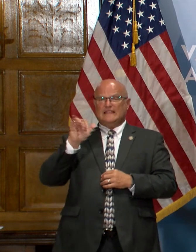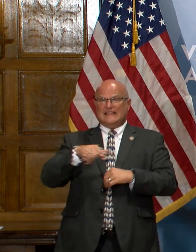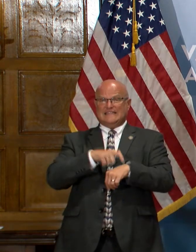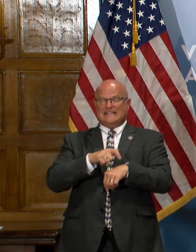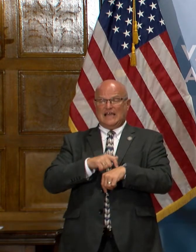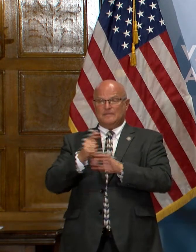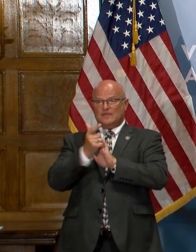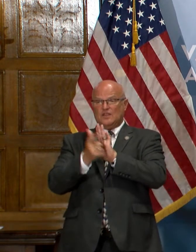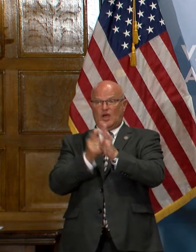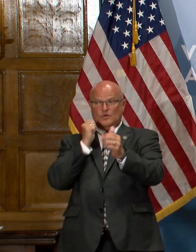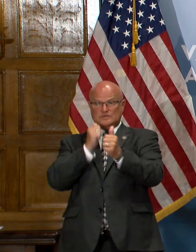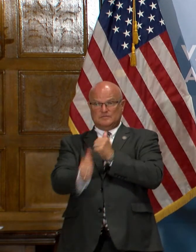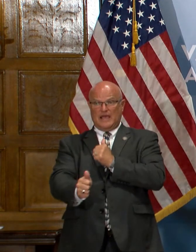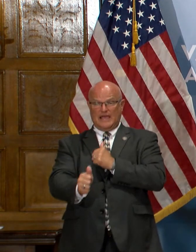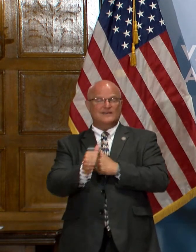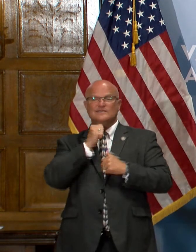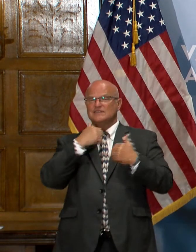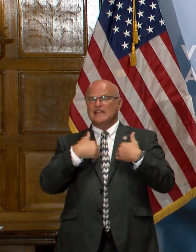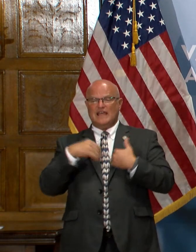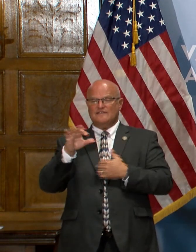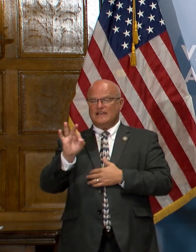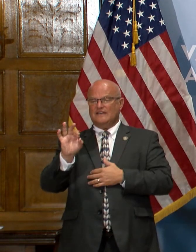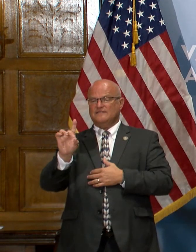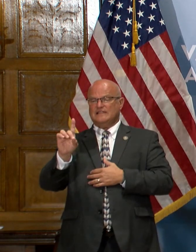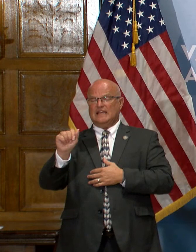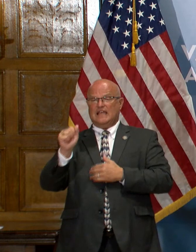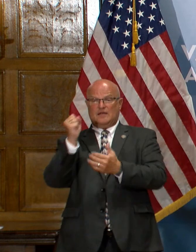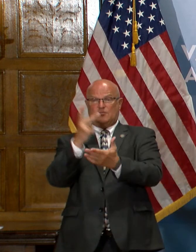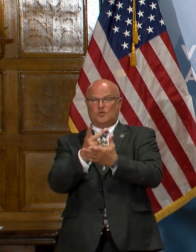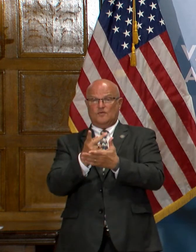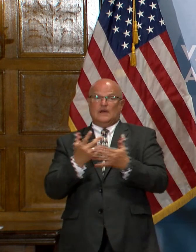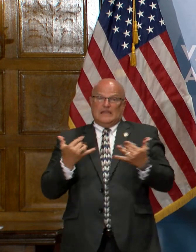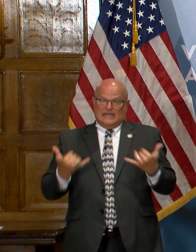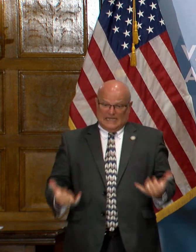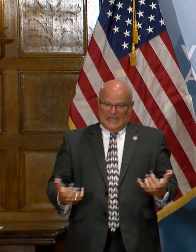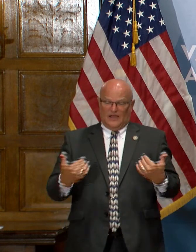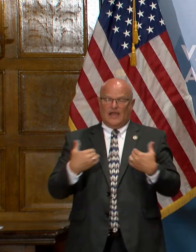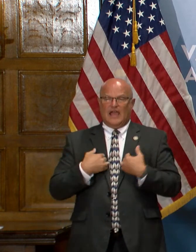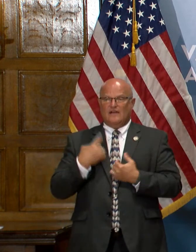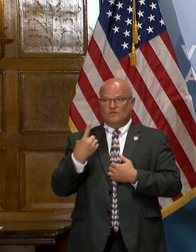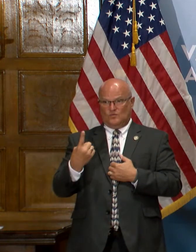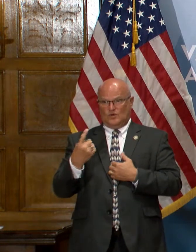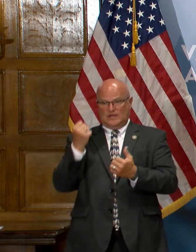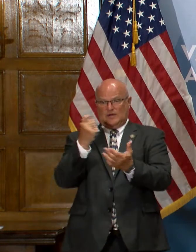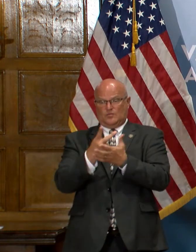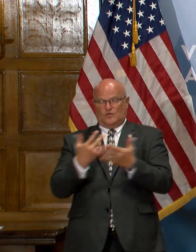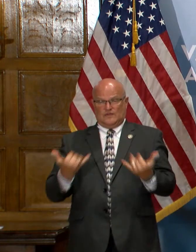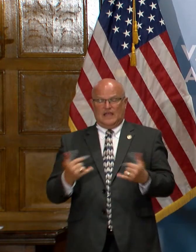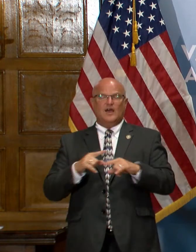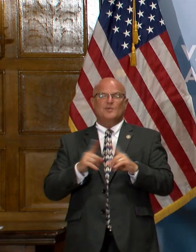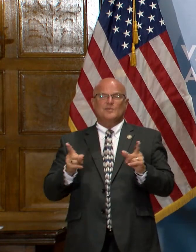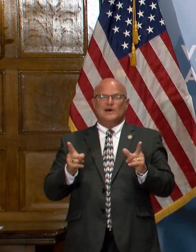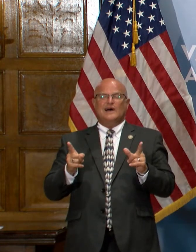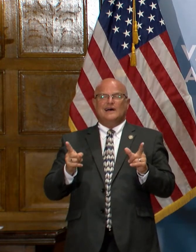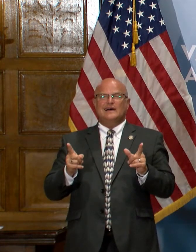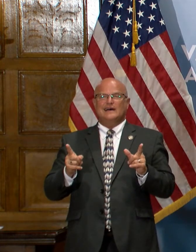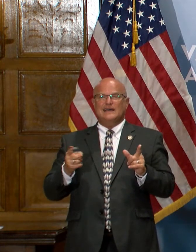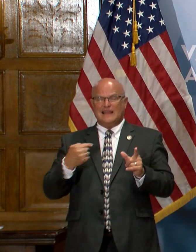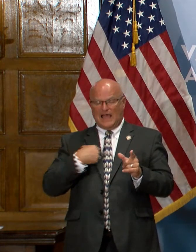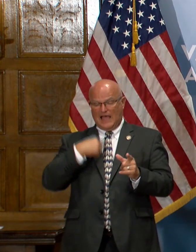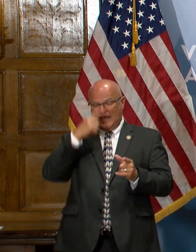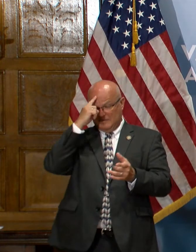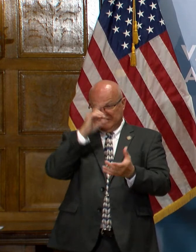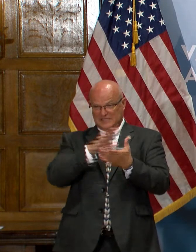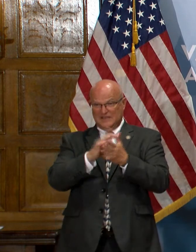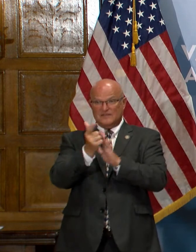time that law was passed, we did not have FDA approval. We do have at least on one vaccine. But no, I believe